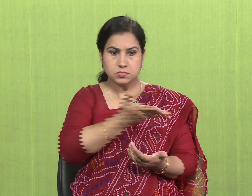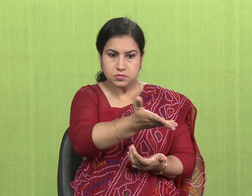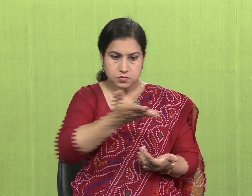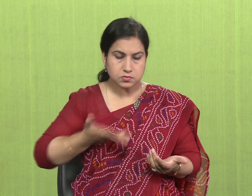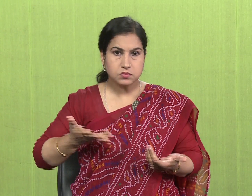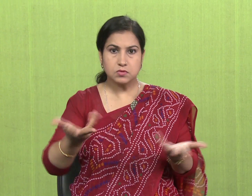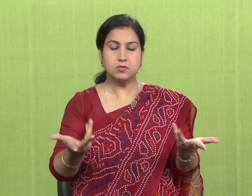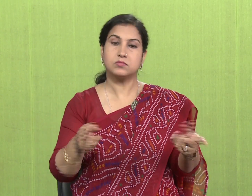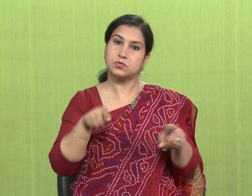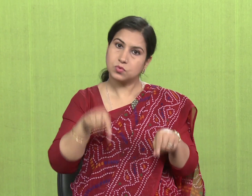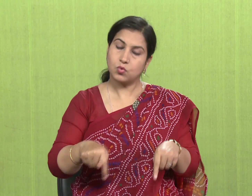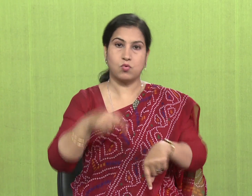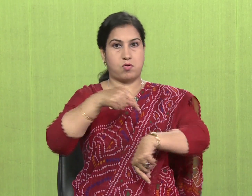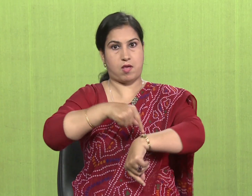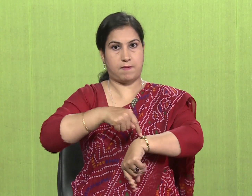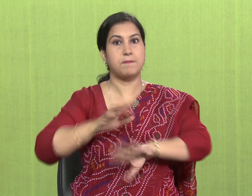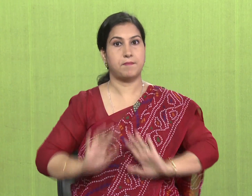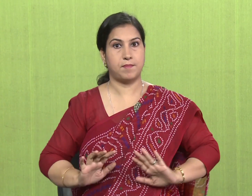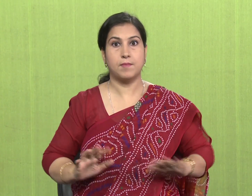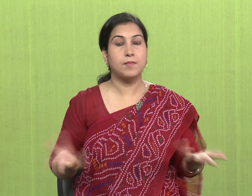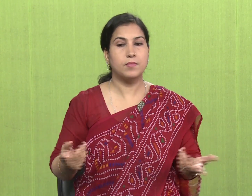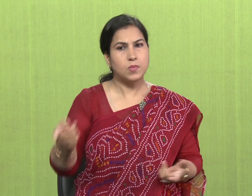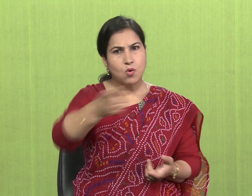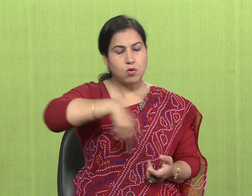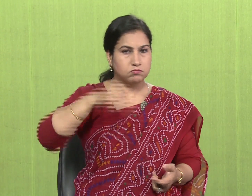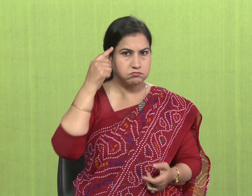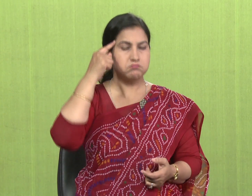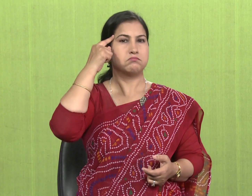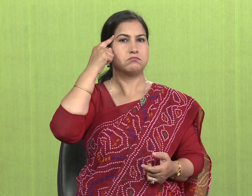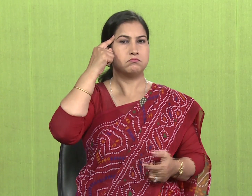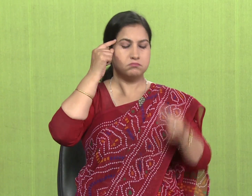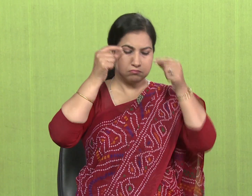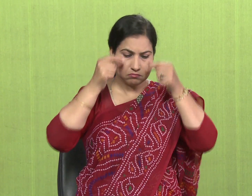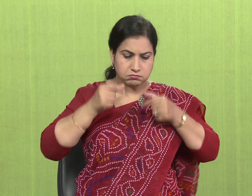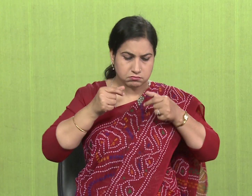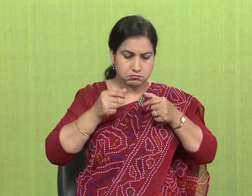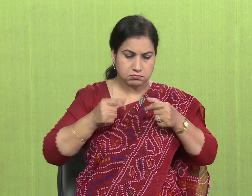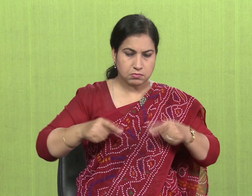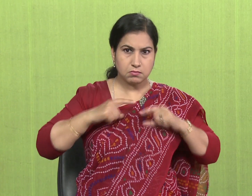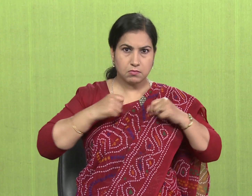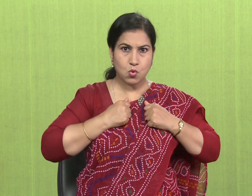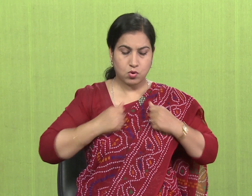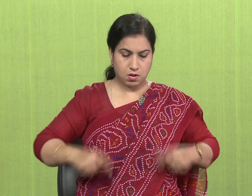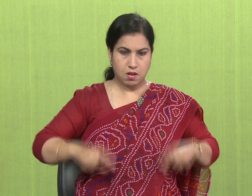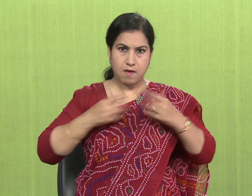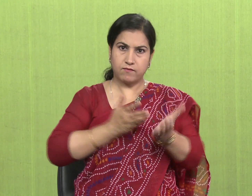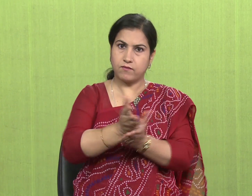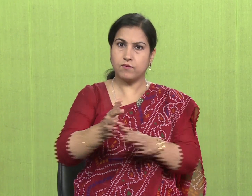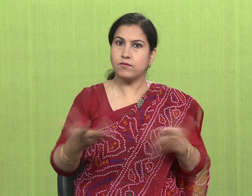So, it is time to re-look at our lifestyle and bring it